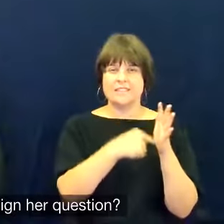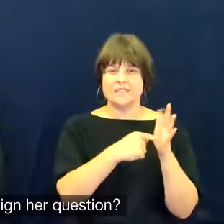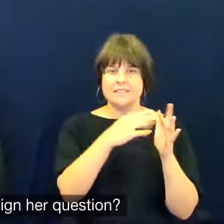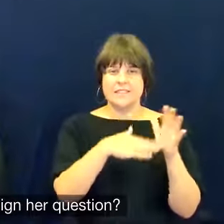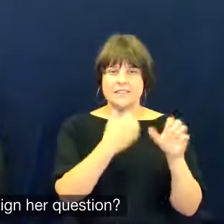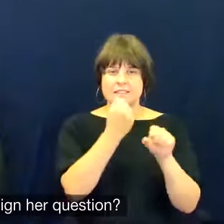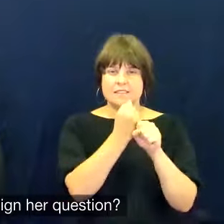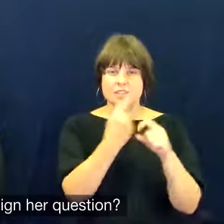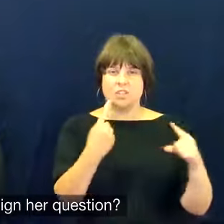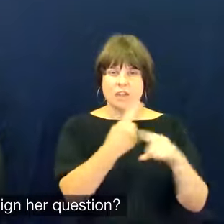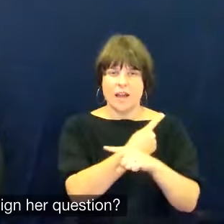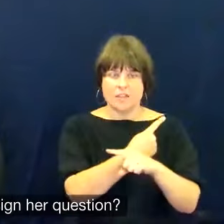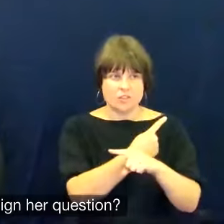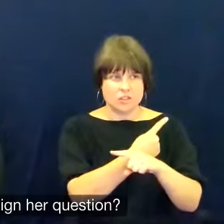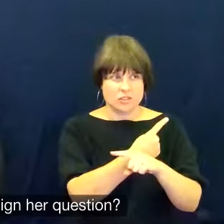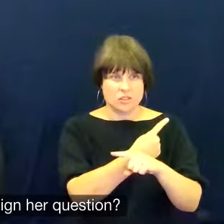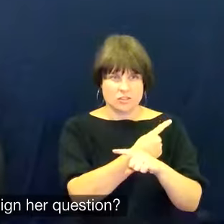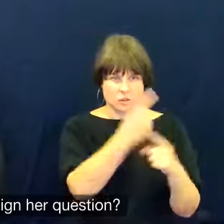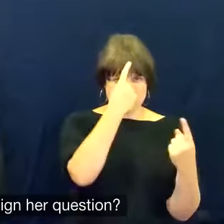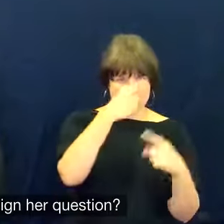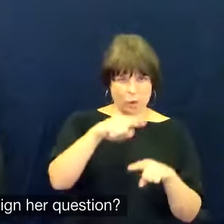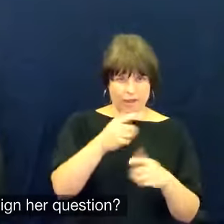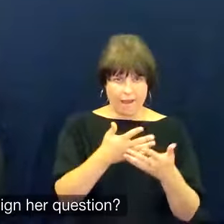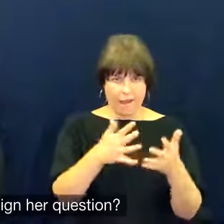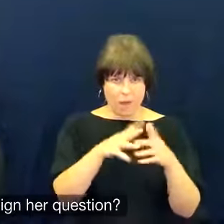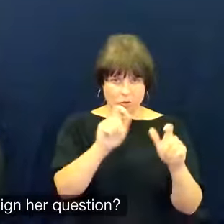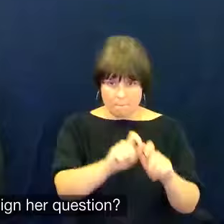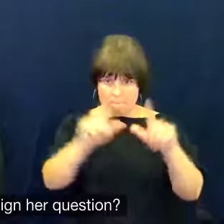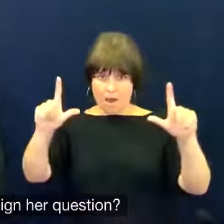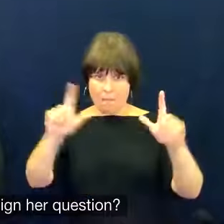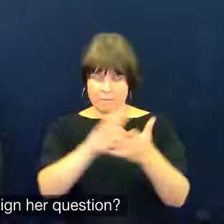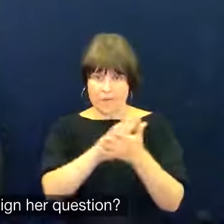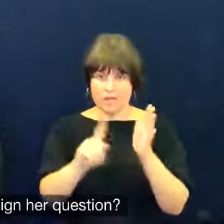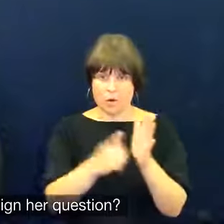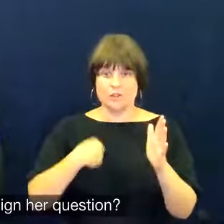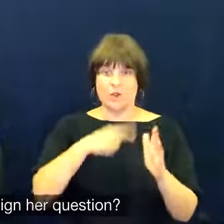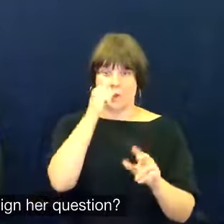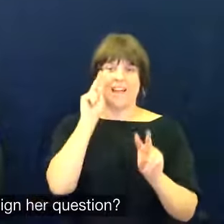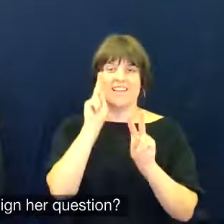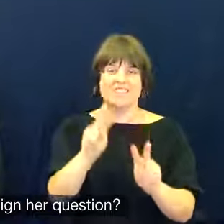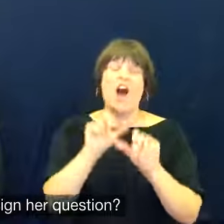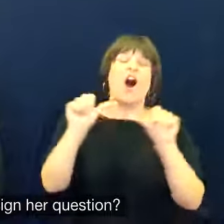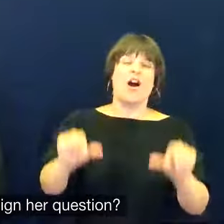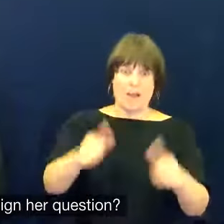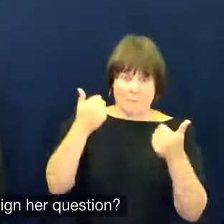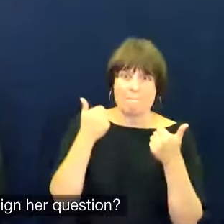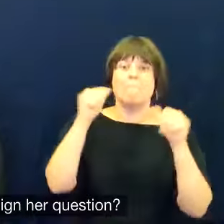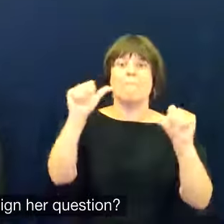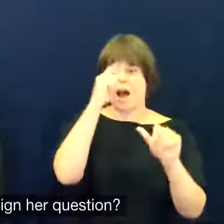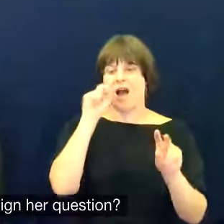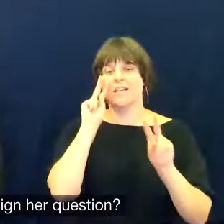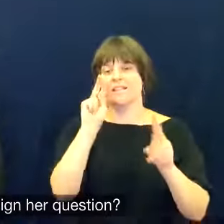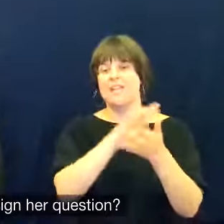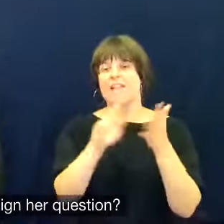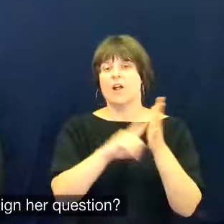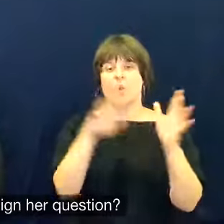Participants. Heather. Yes. Pin video. Yes. But we'll need to unpin. Okay, I can see Okay. Heather clearly now.